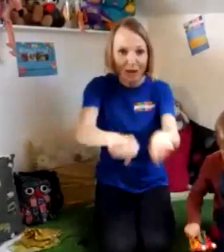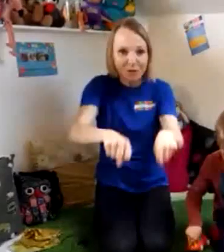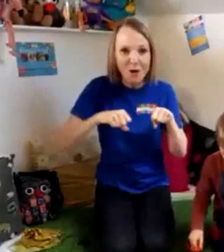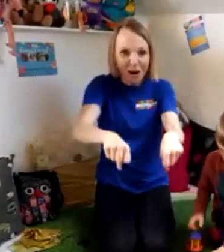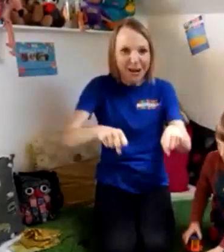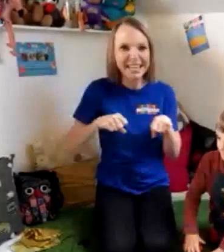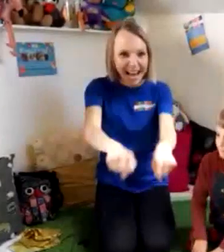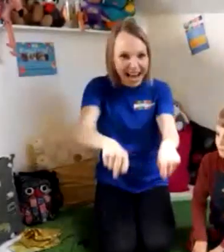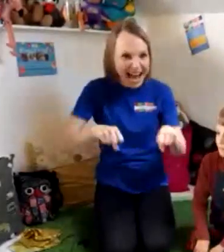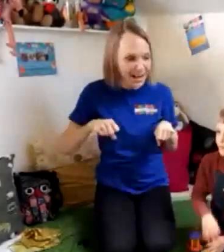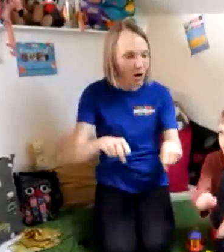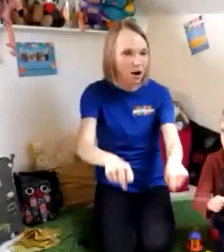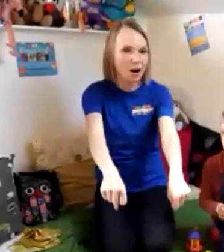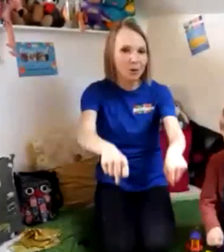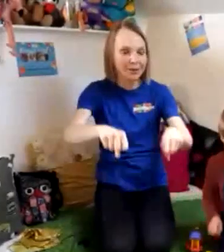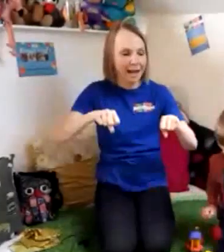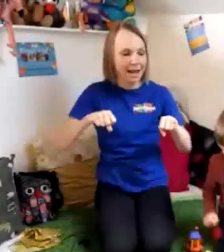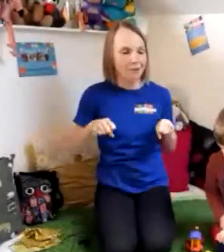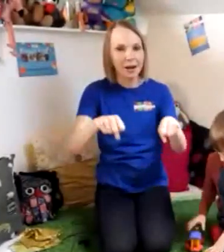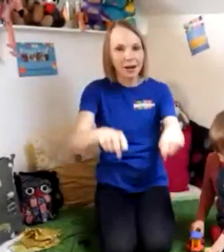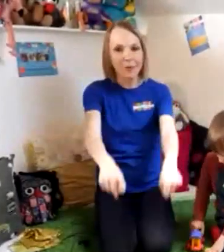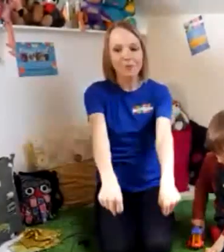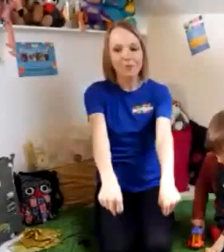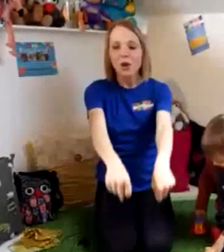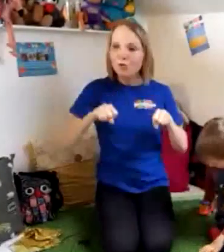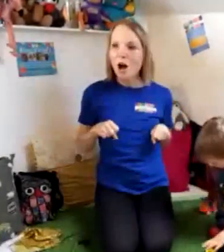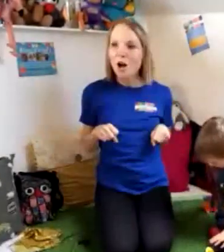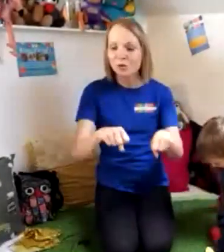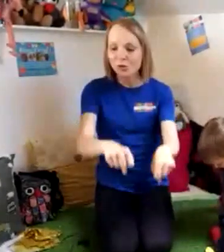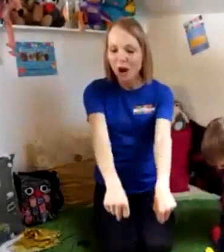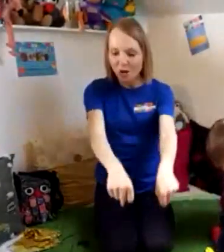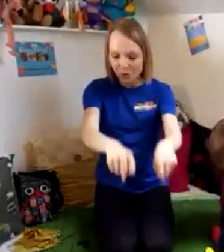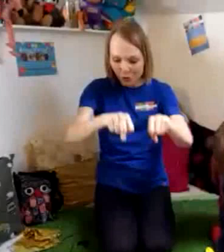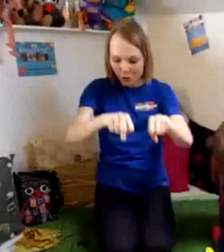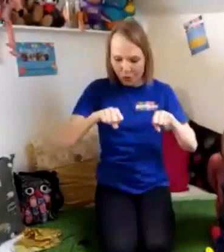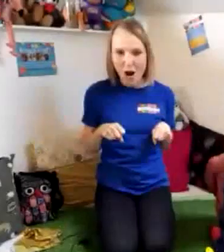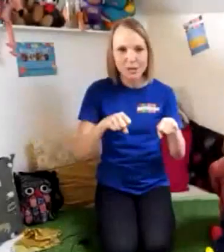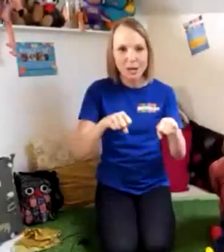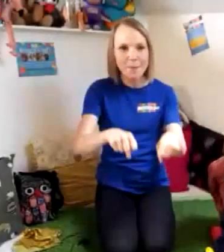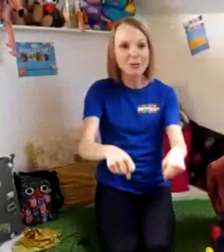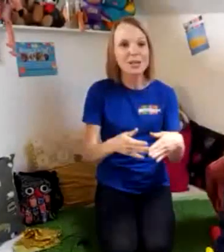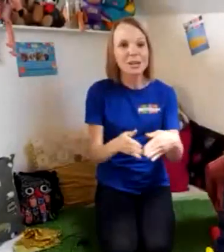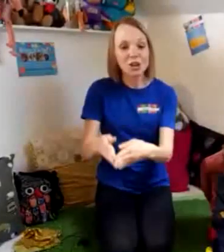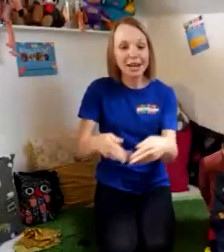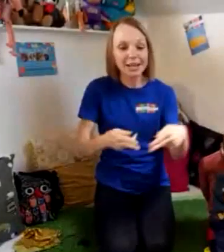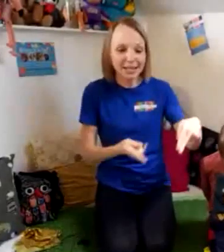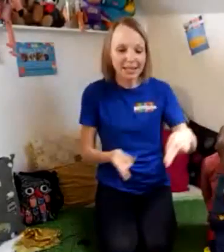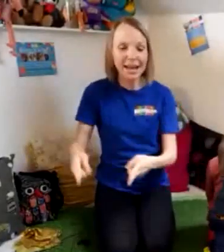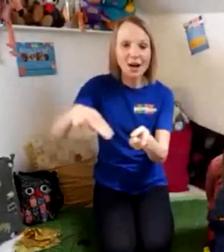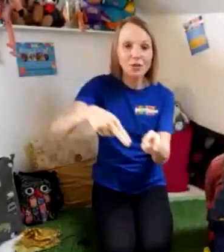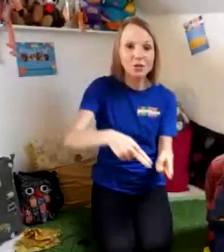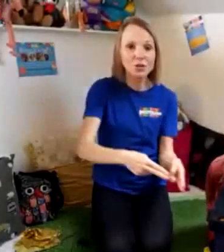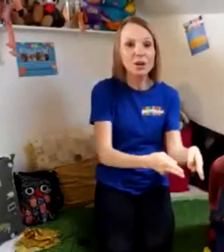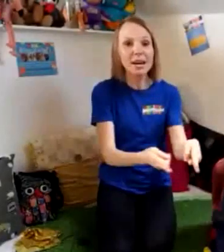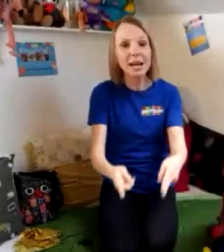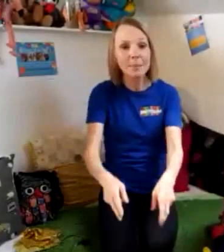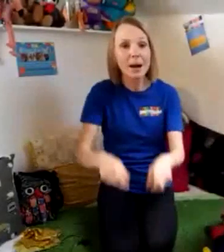row! Yay! Oh, we're safe. Row, row, row your boat gently down the stream.